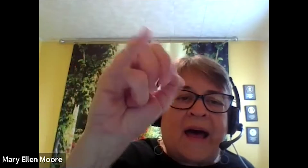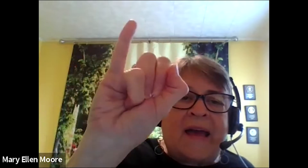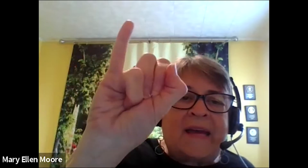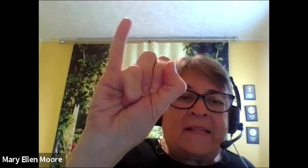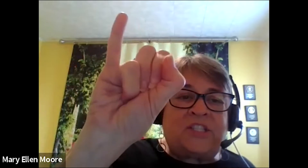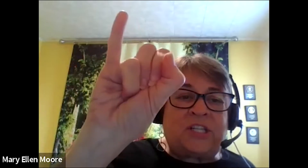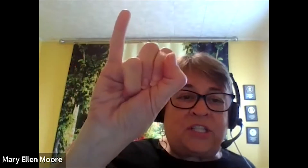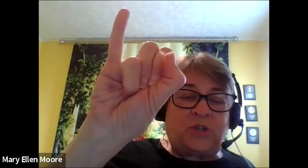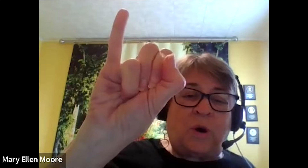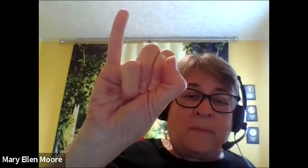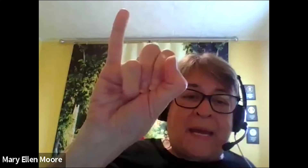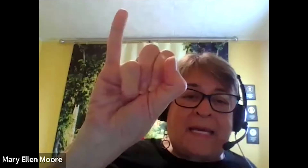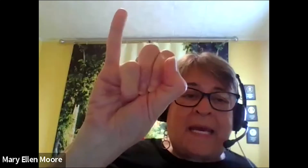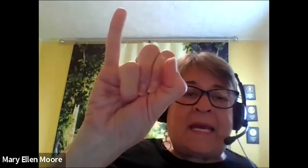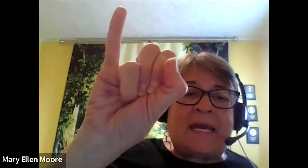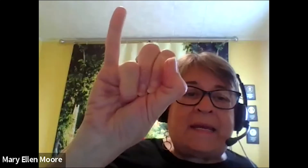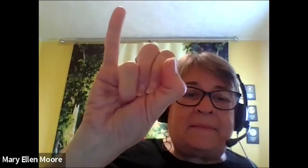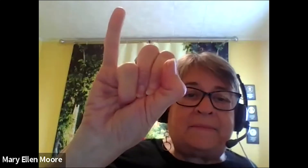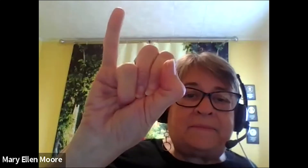I is just your pinky.